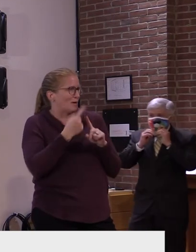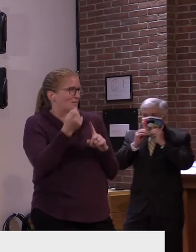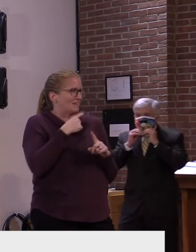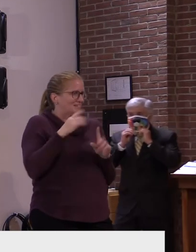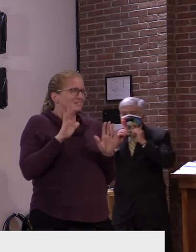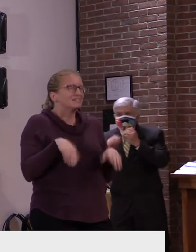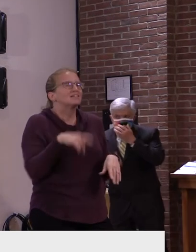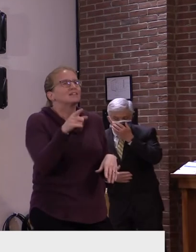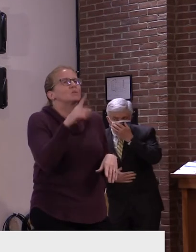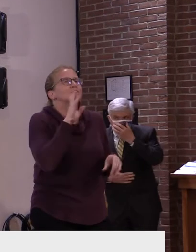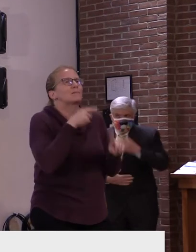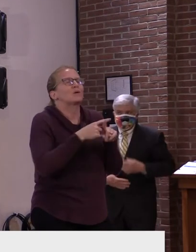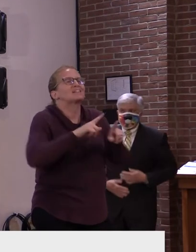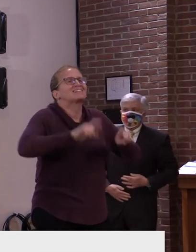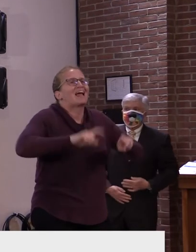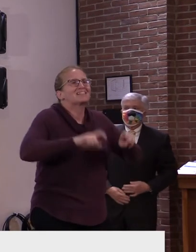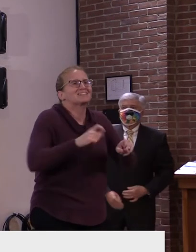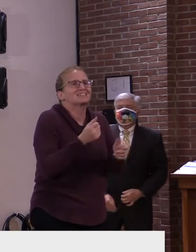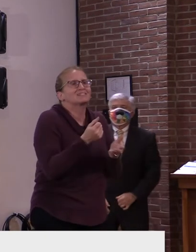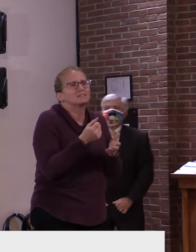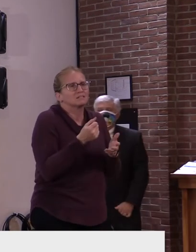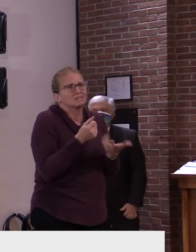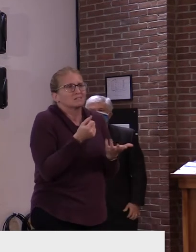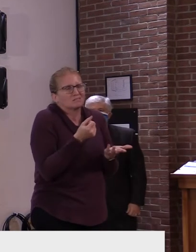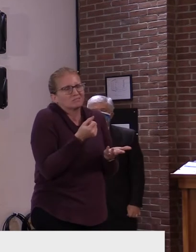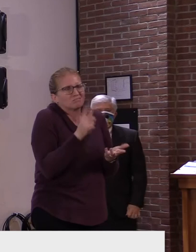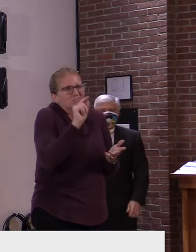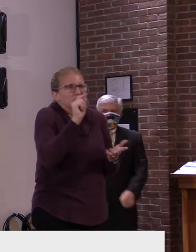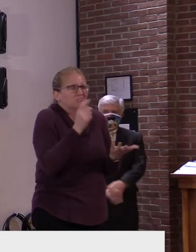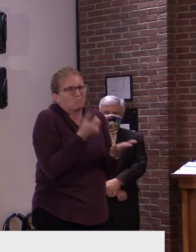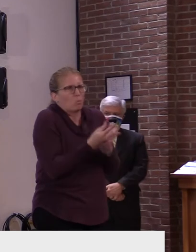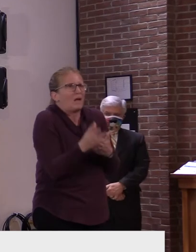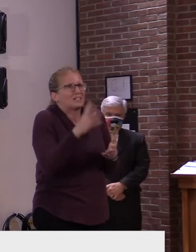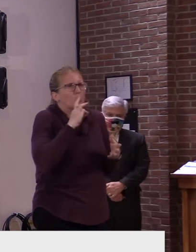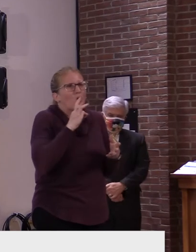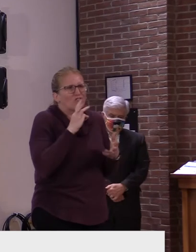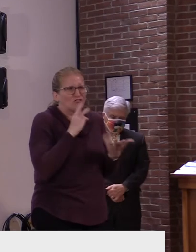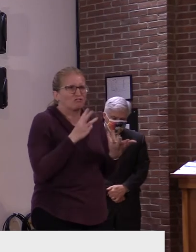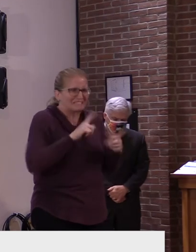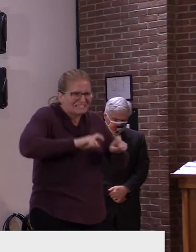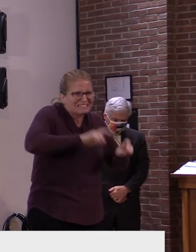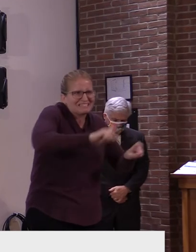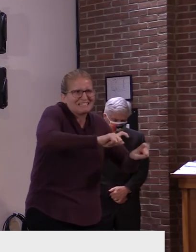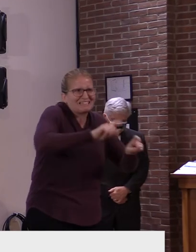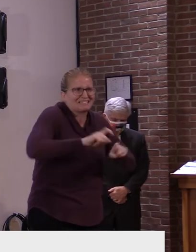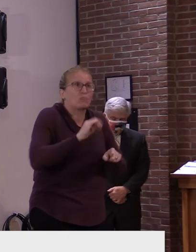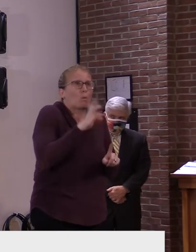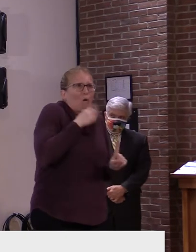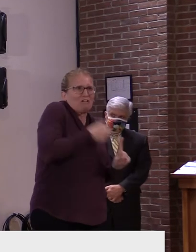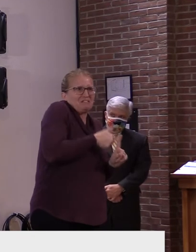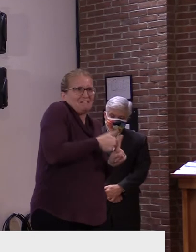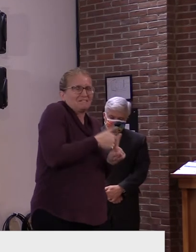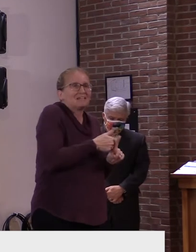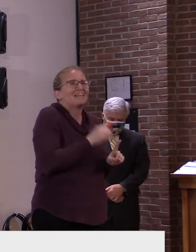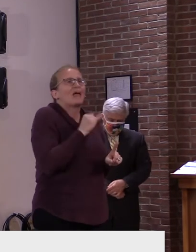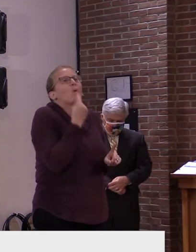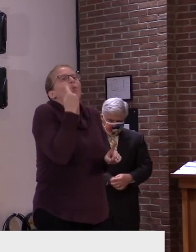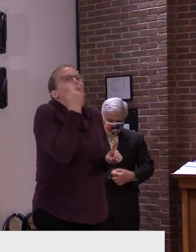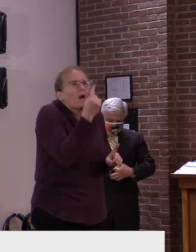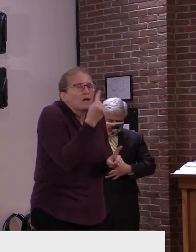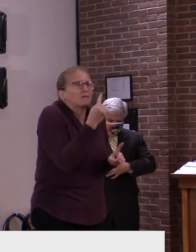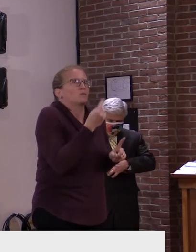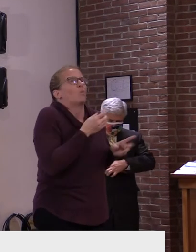is a surveillance strategy it's not one that has been as scientifically validated as the strategies we talked about earlier in the press